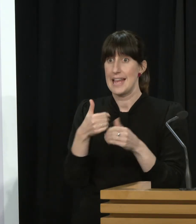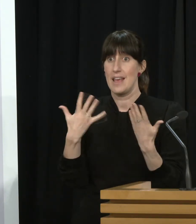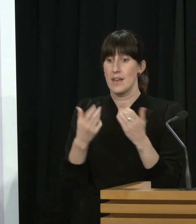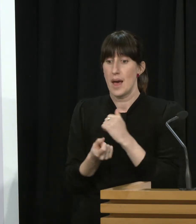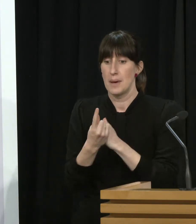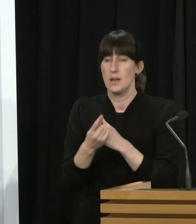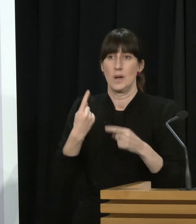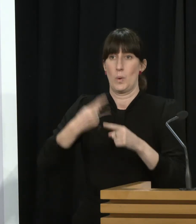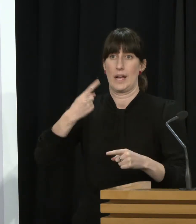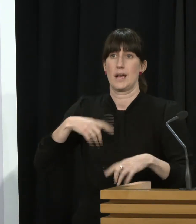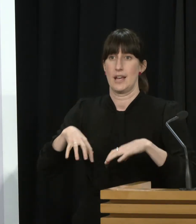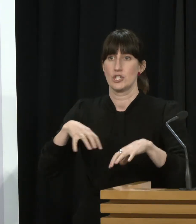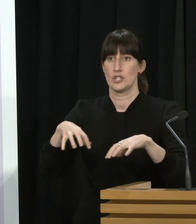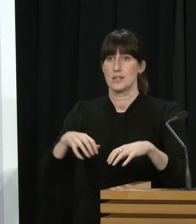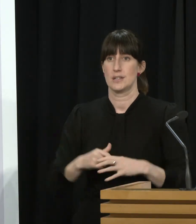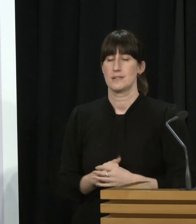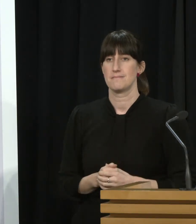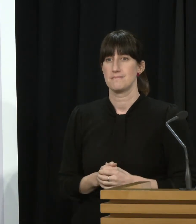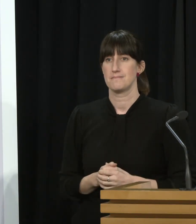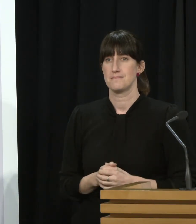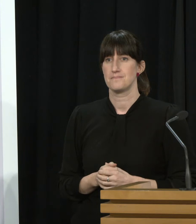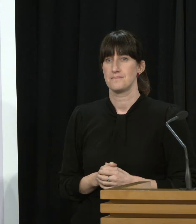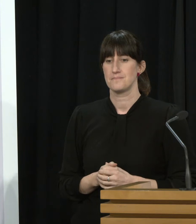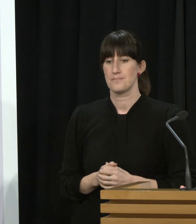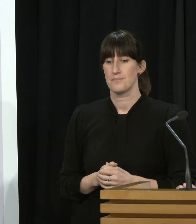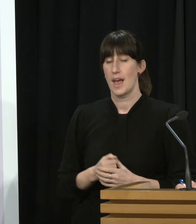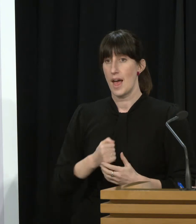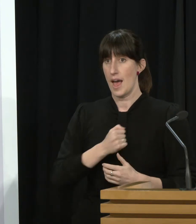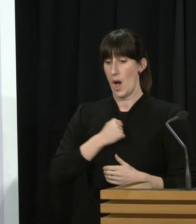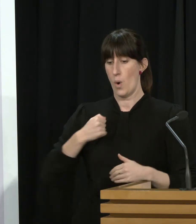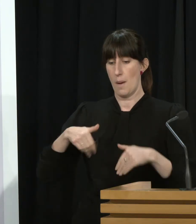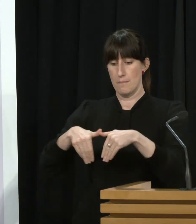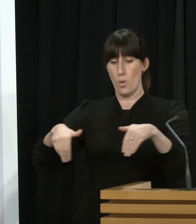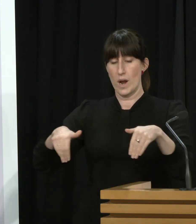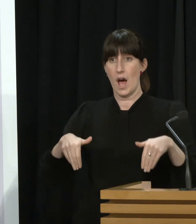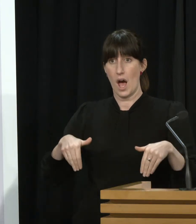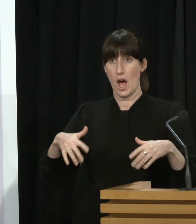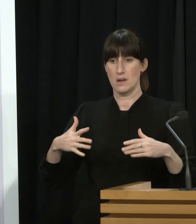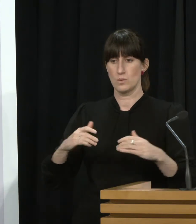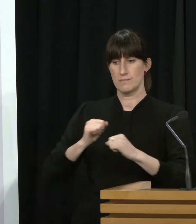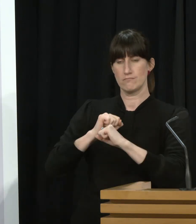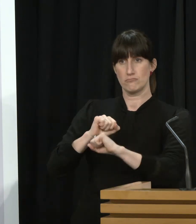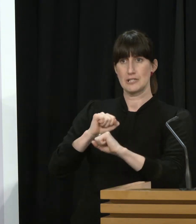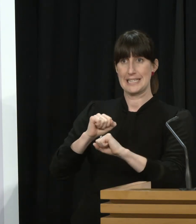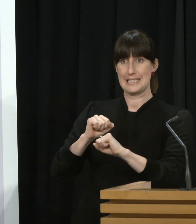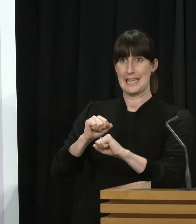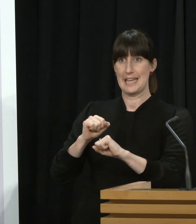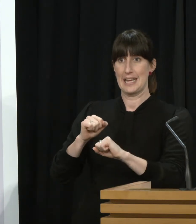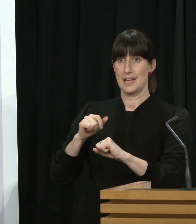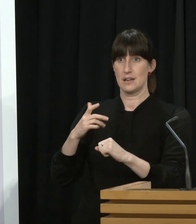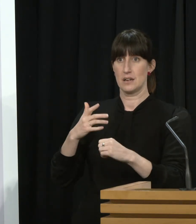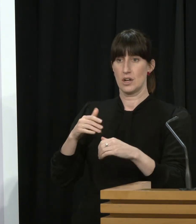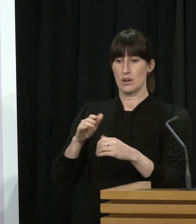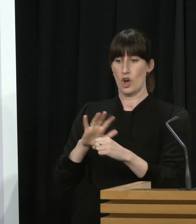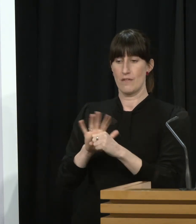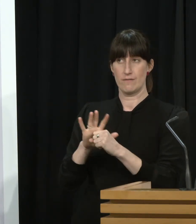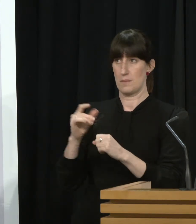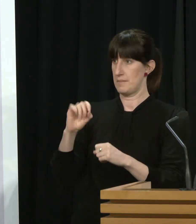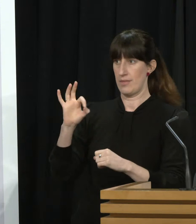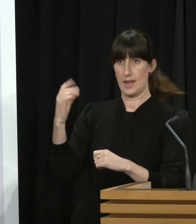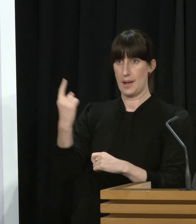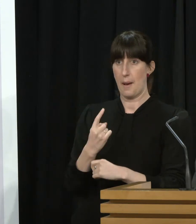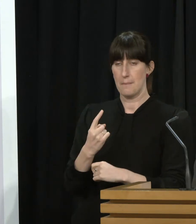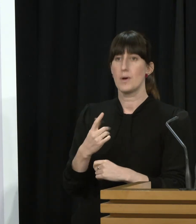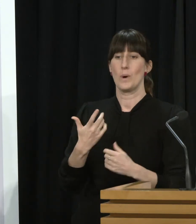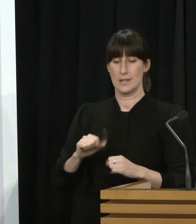emerge. It's also why we continue to strengthen our border. And that's why we've decided, based on the latest public